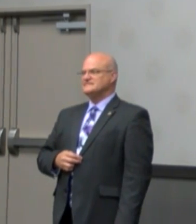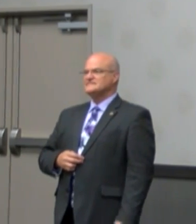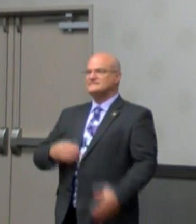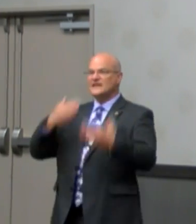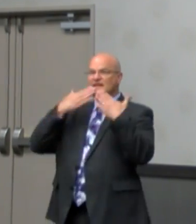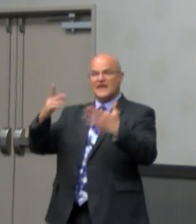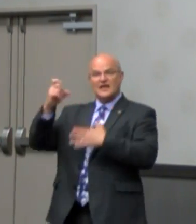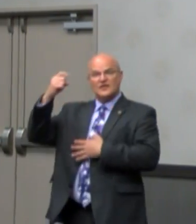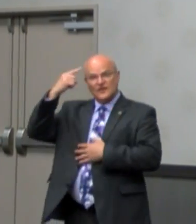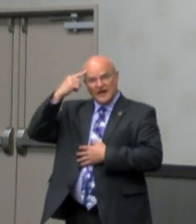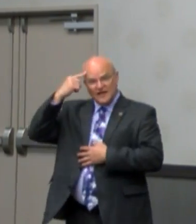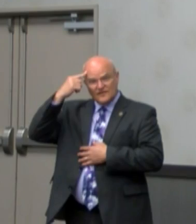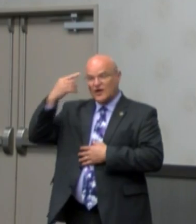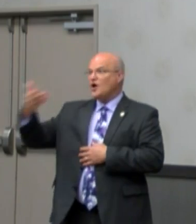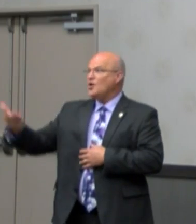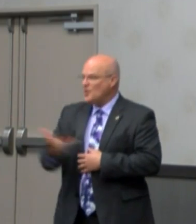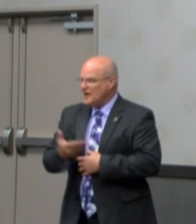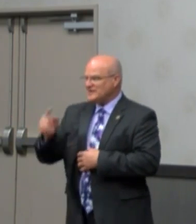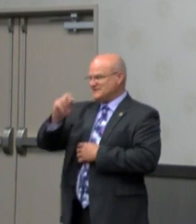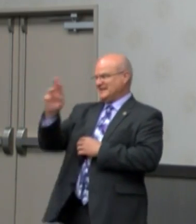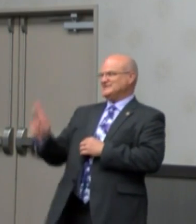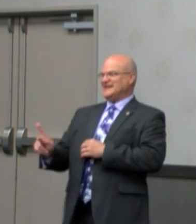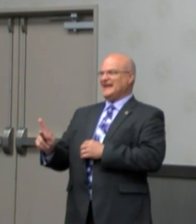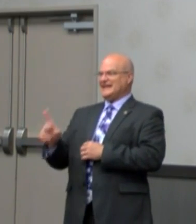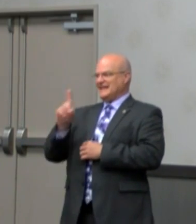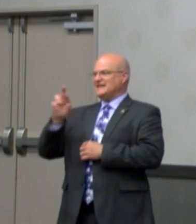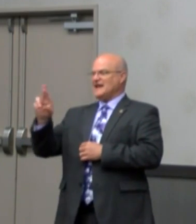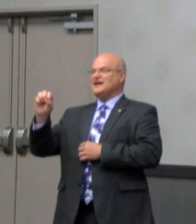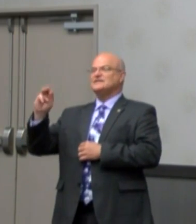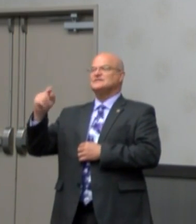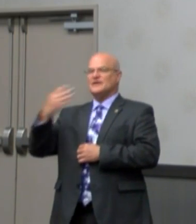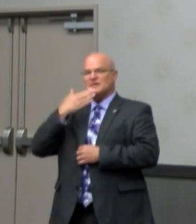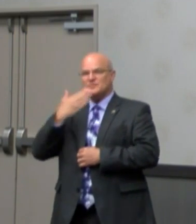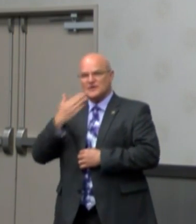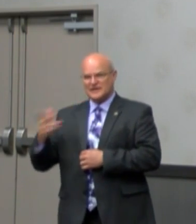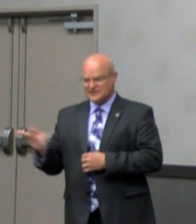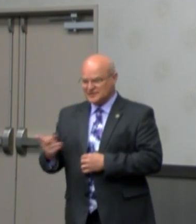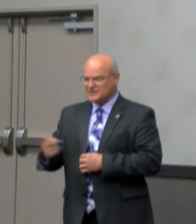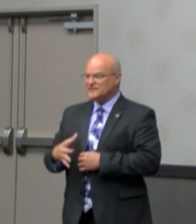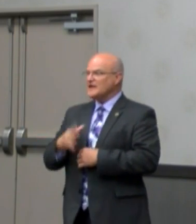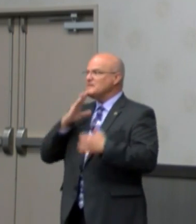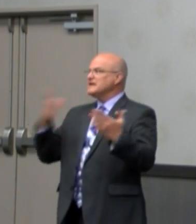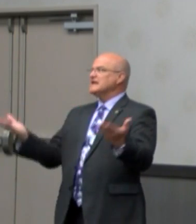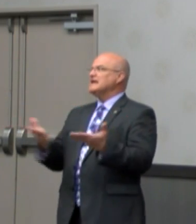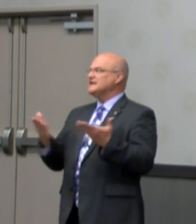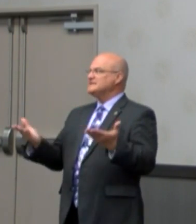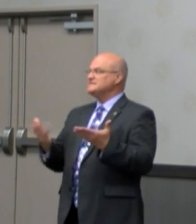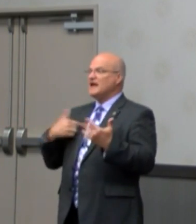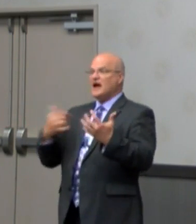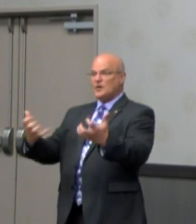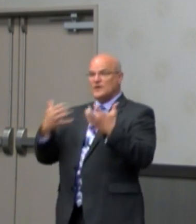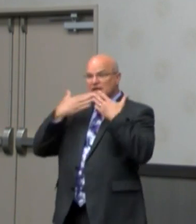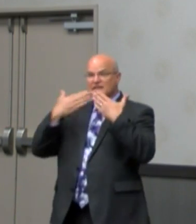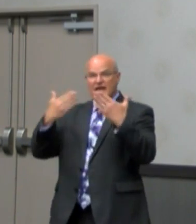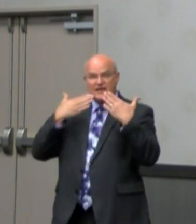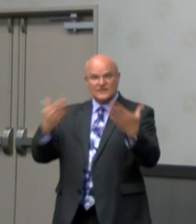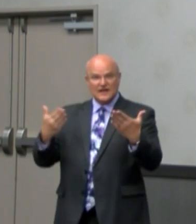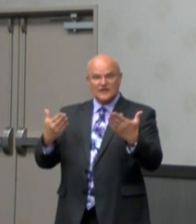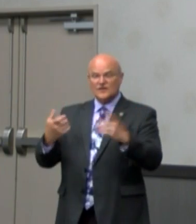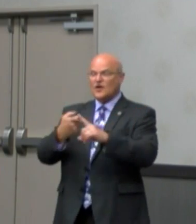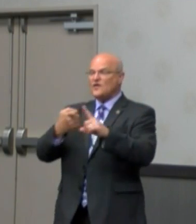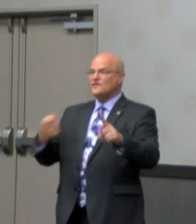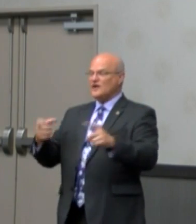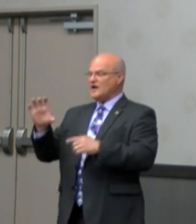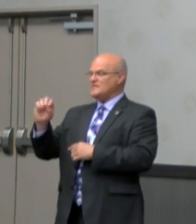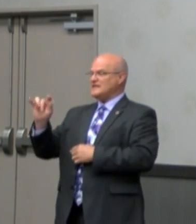Thank you, Governor, and welcome to Texarkana. And Dr. Smith, we appreciate you being here. I want to thank you on